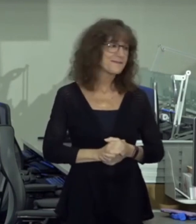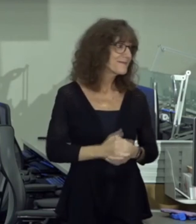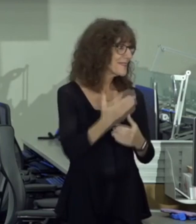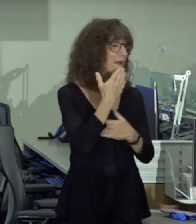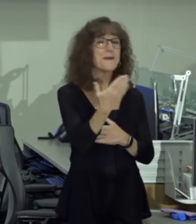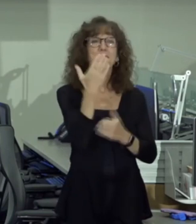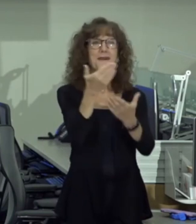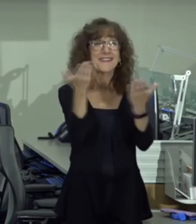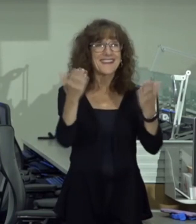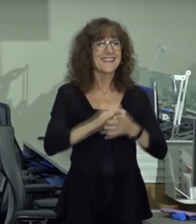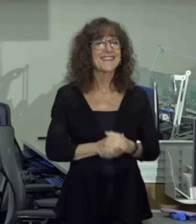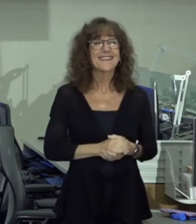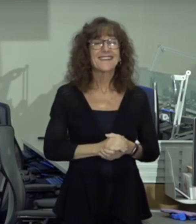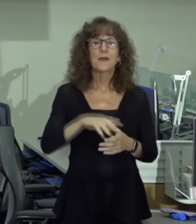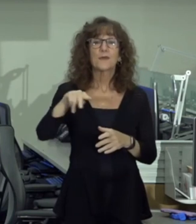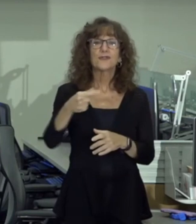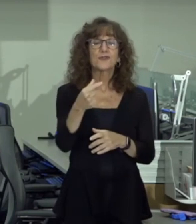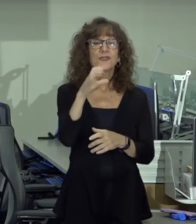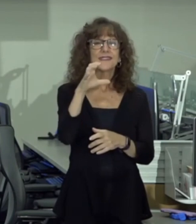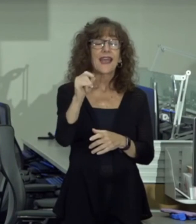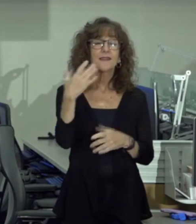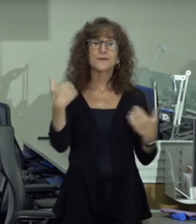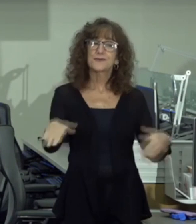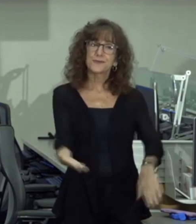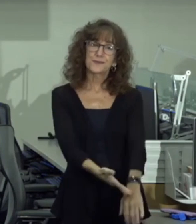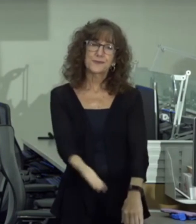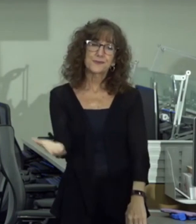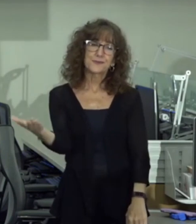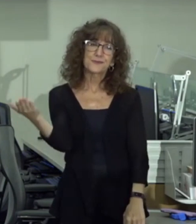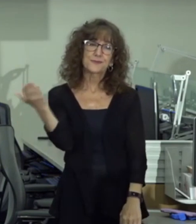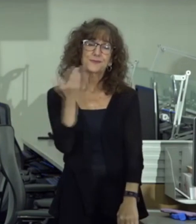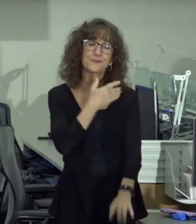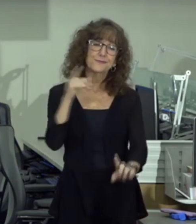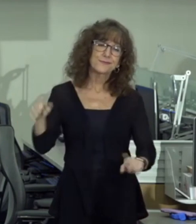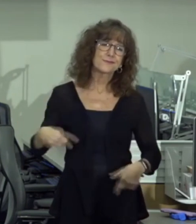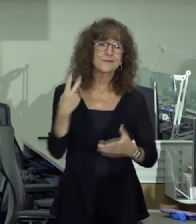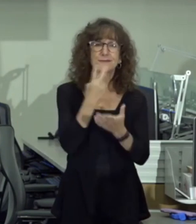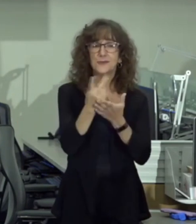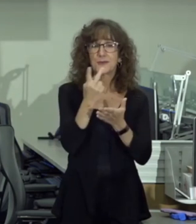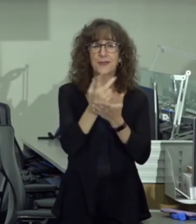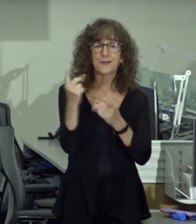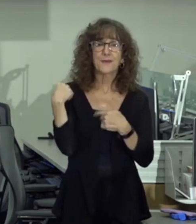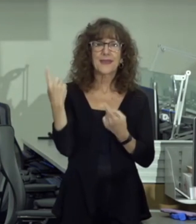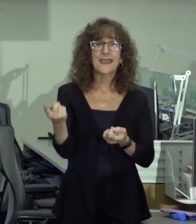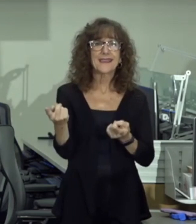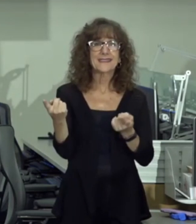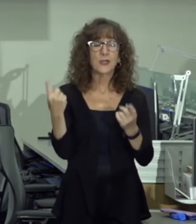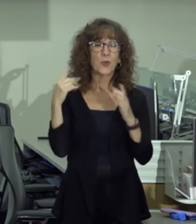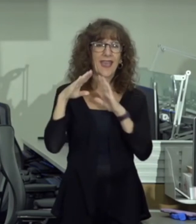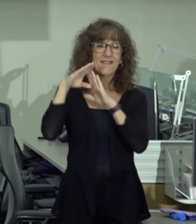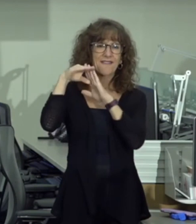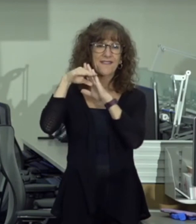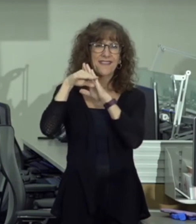Good morning. Prince George's County has come a long way in the last 2 to 3 weeks. We've flattened and